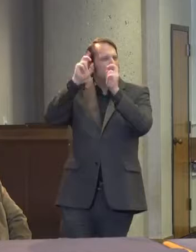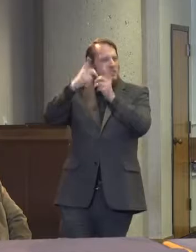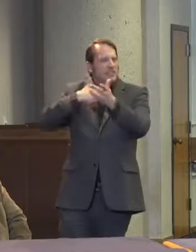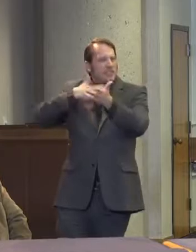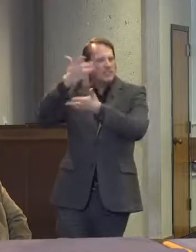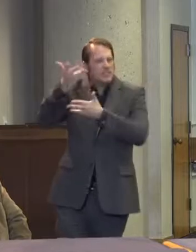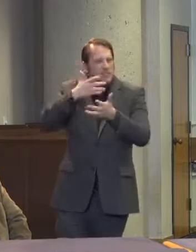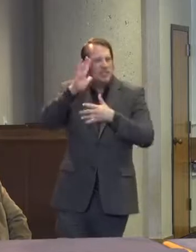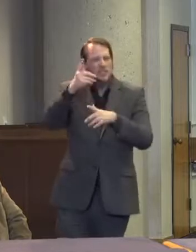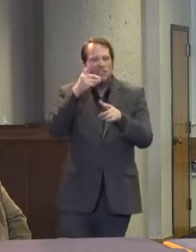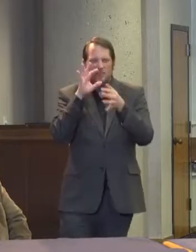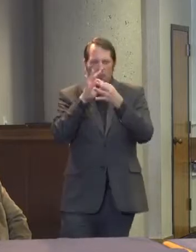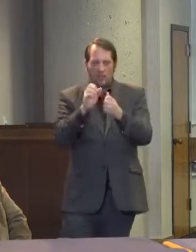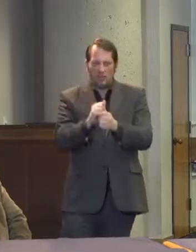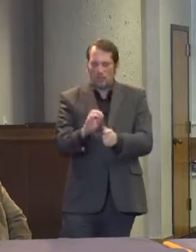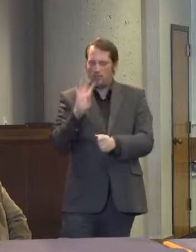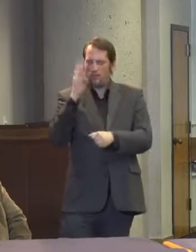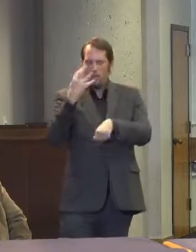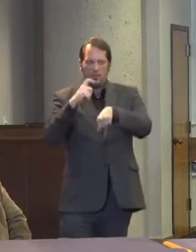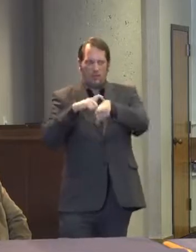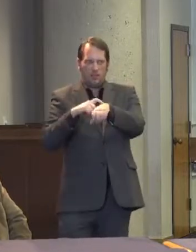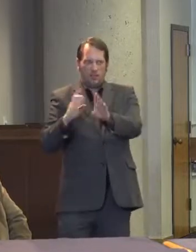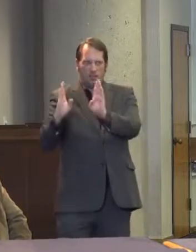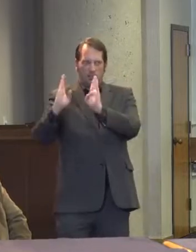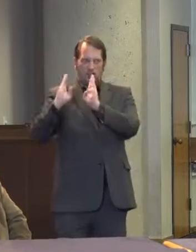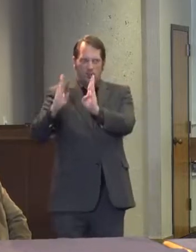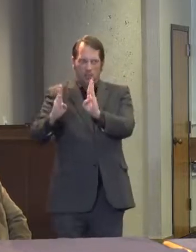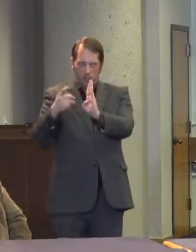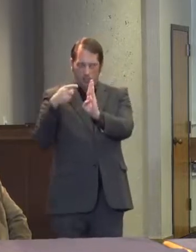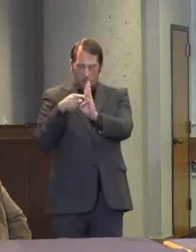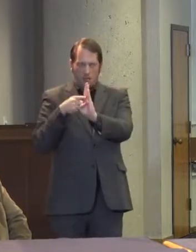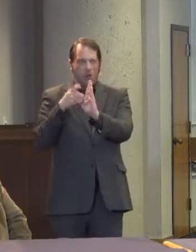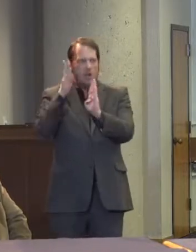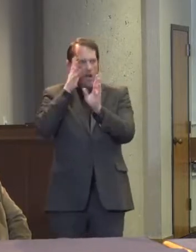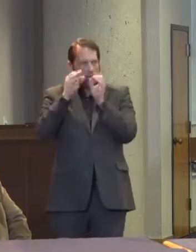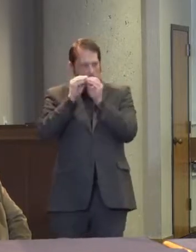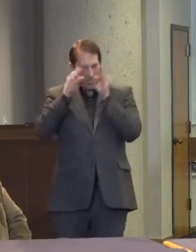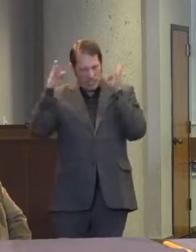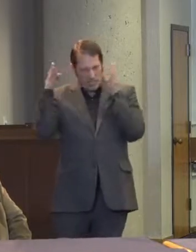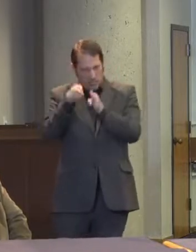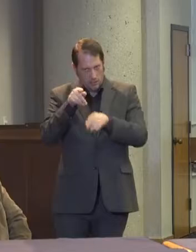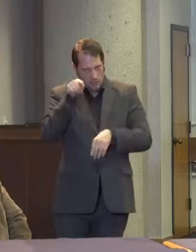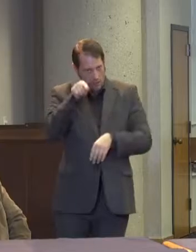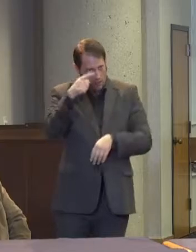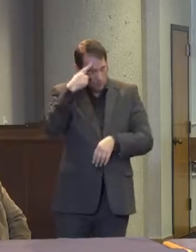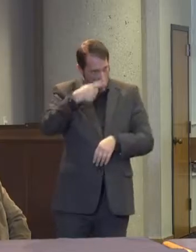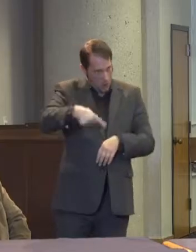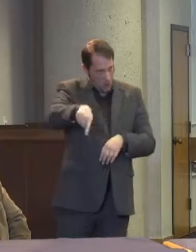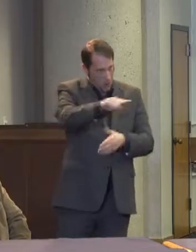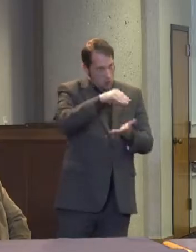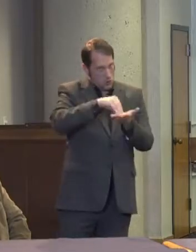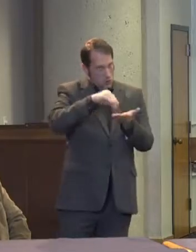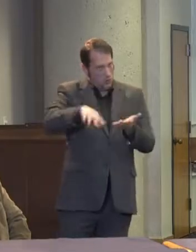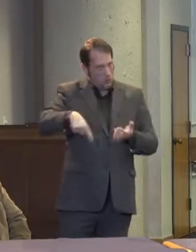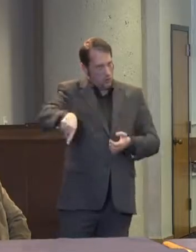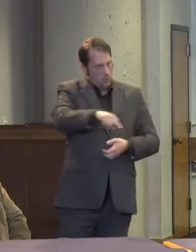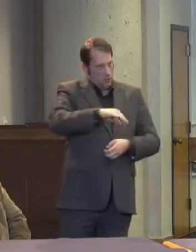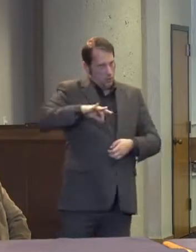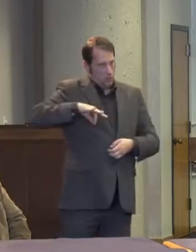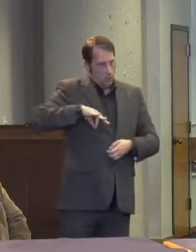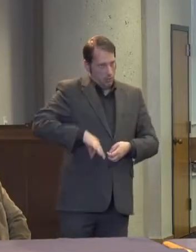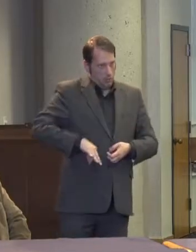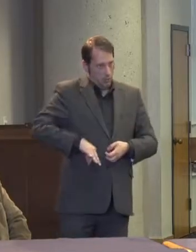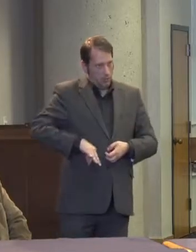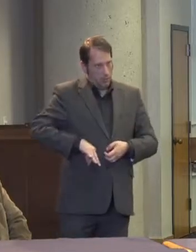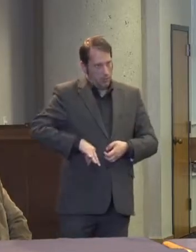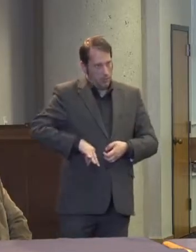going to err on the side of the student. That's the principle that we're working on and talking about. And we'll make sure our families know how